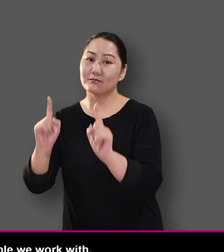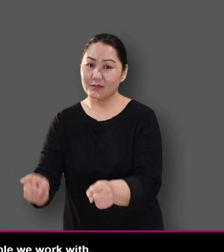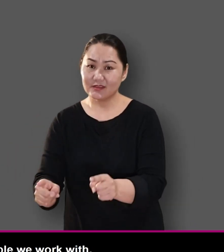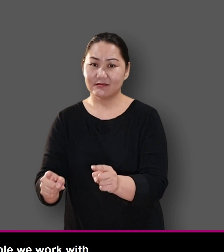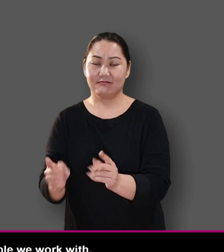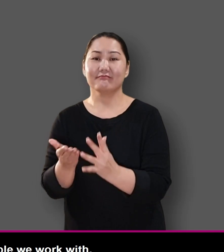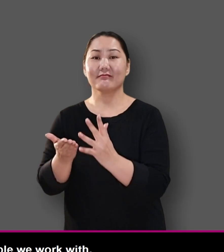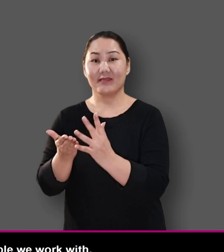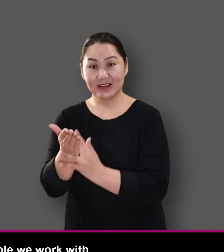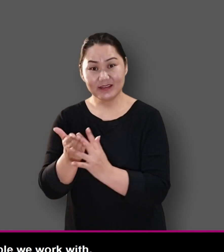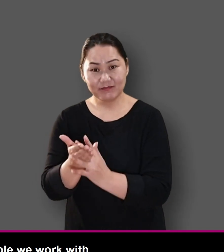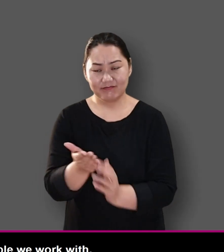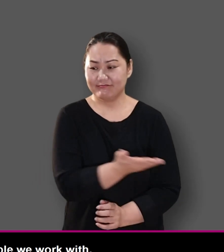for the people we work with.